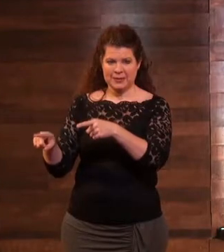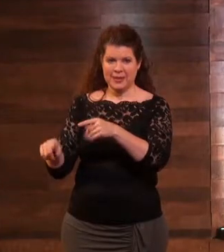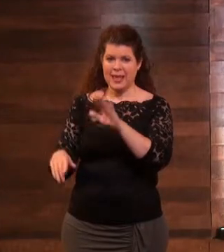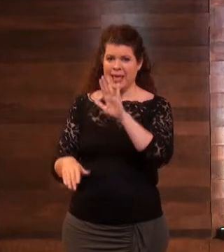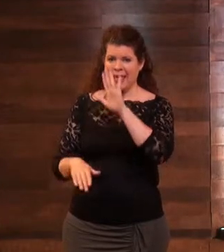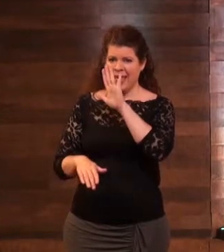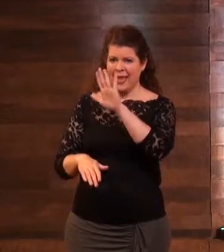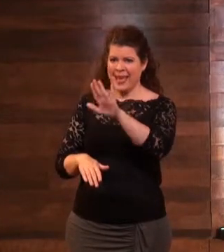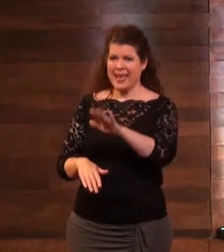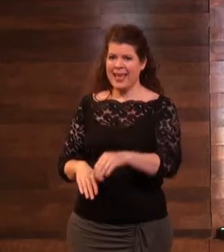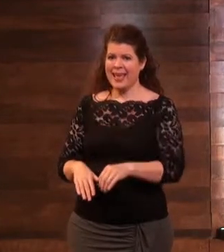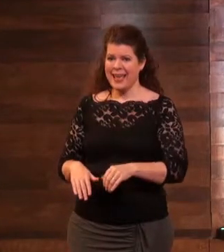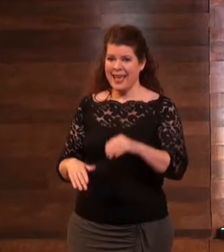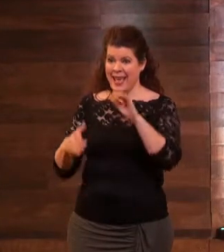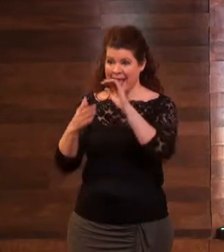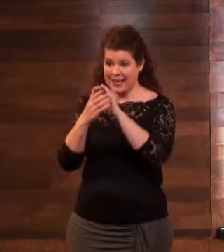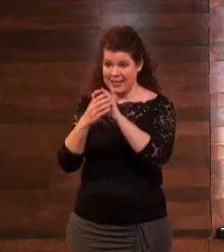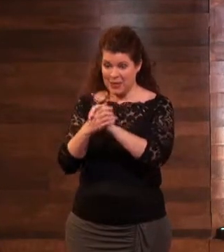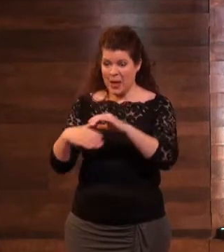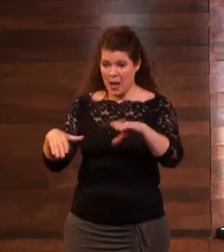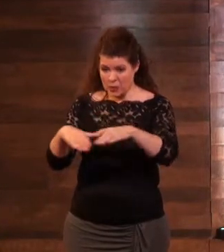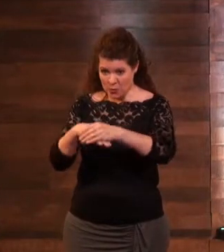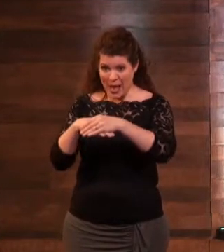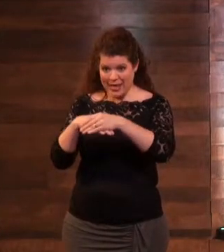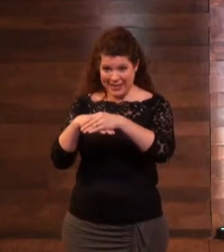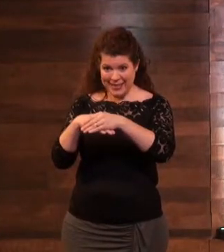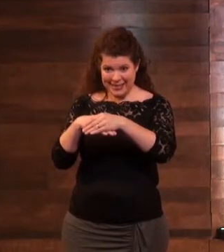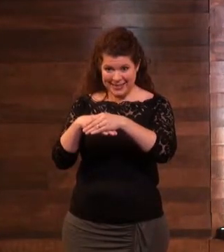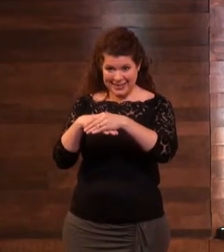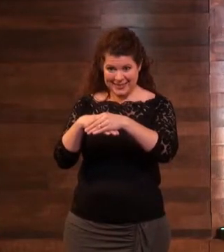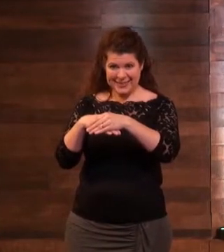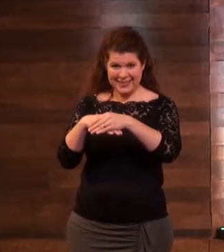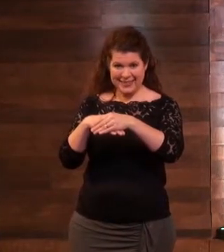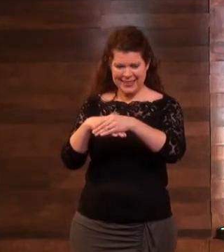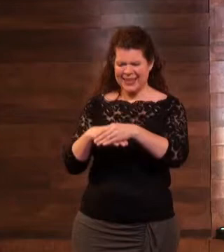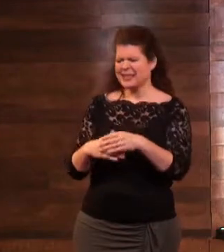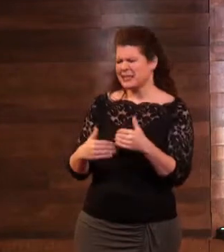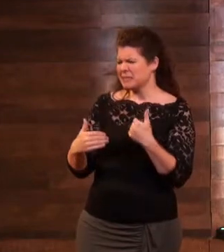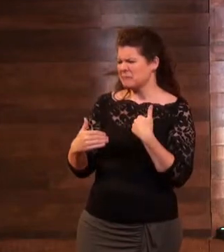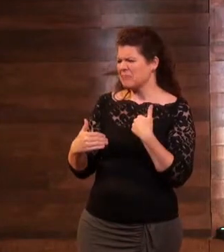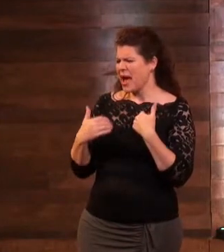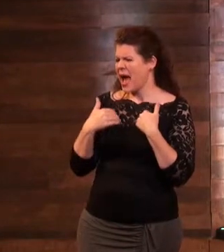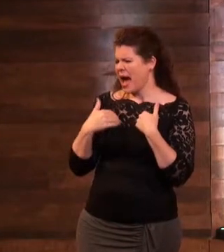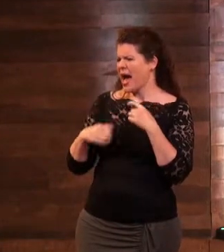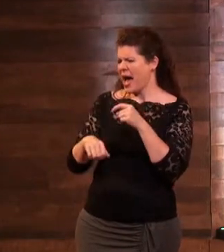his way to his wedding. And he said, yeah, I got time.